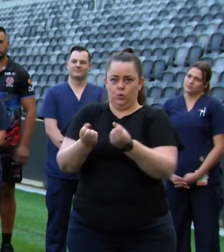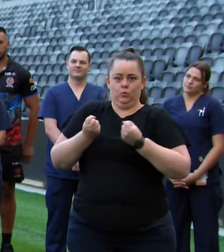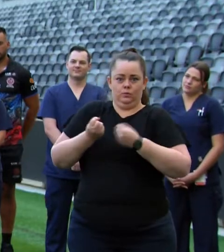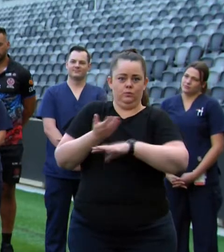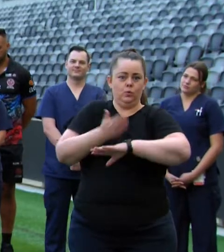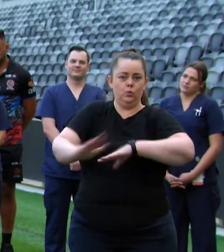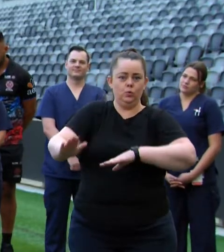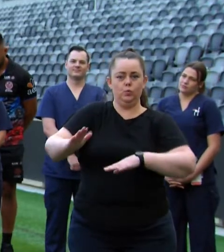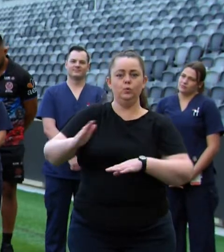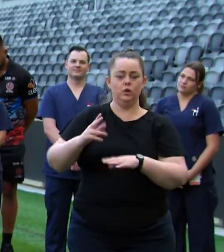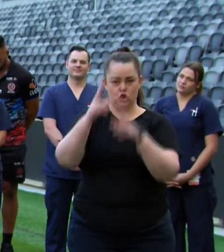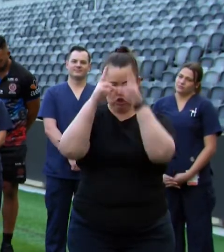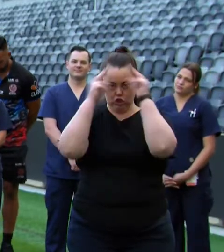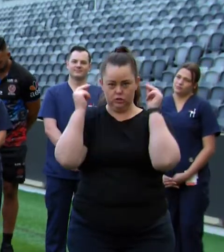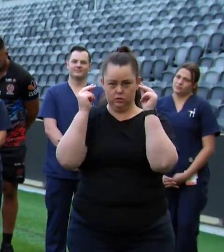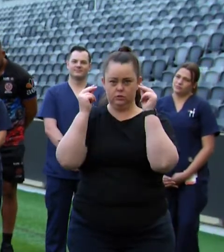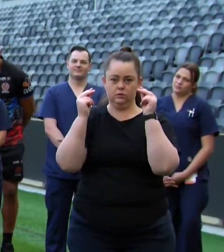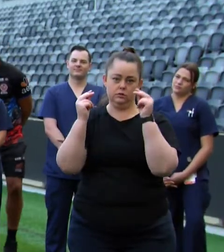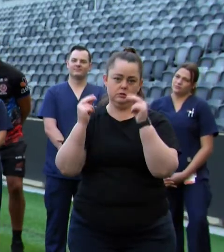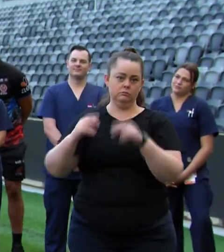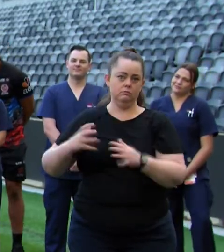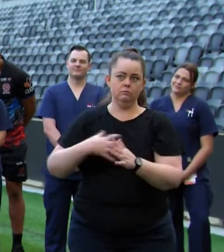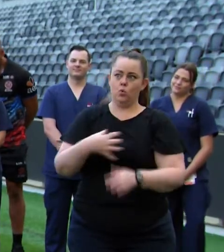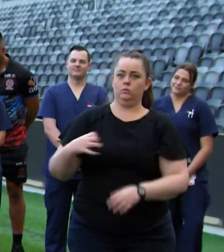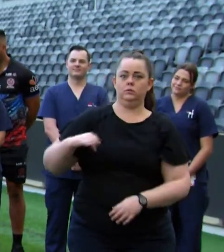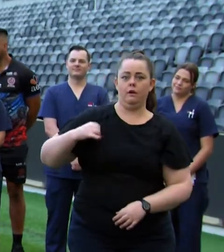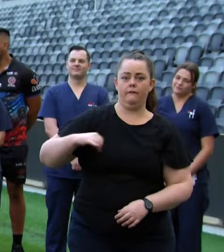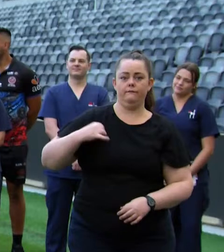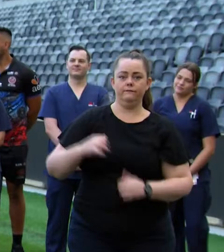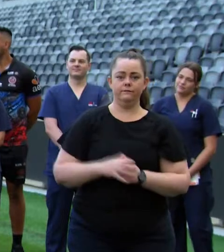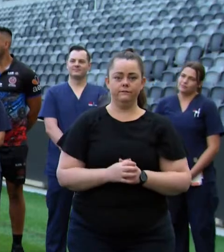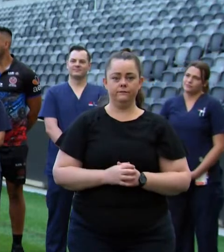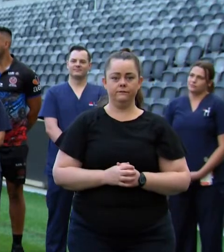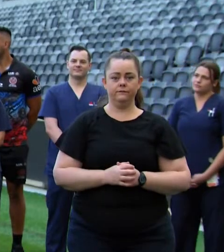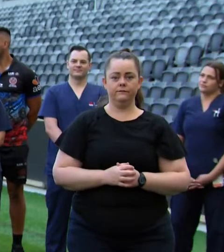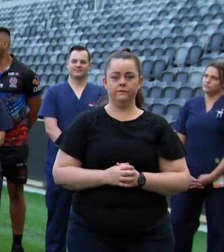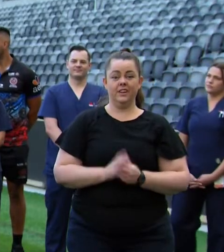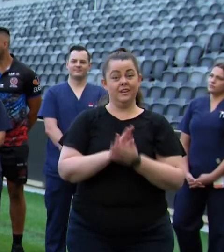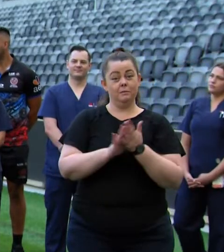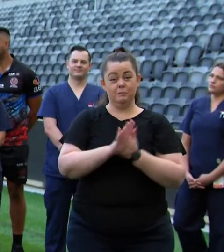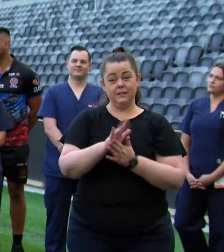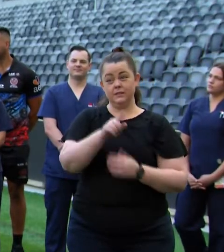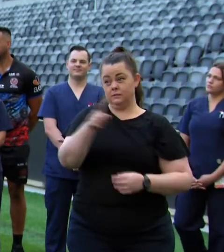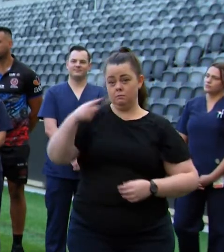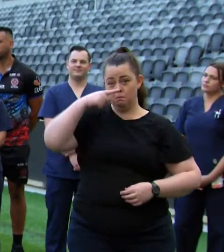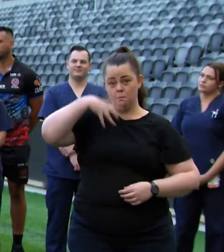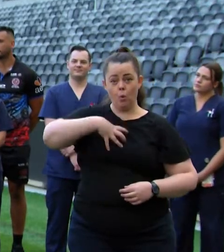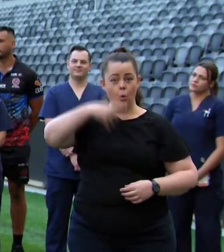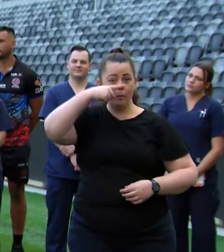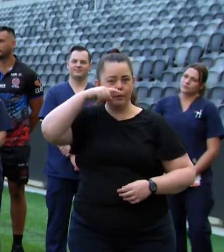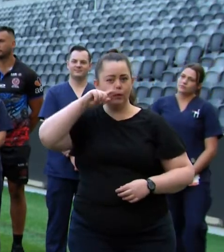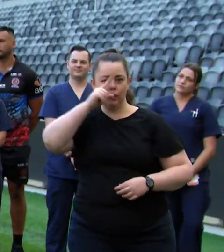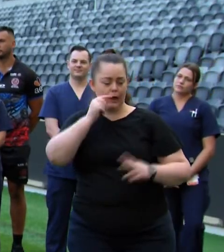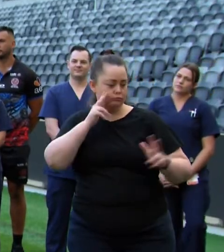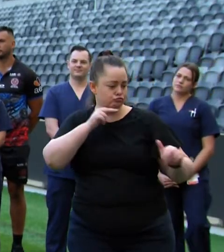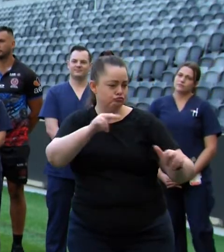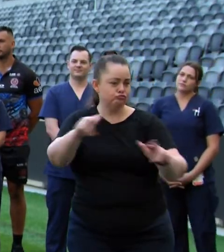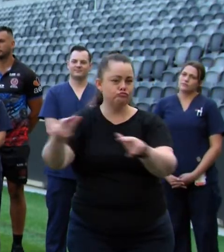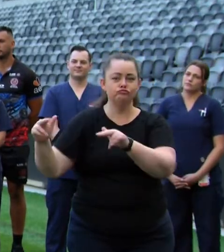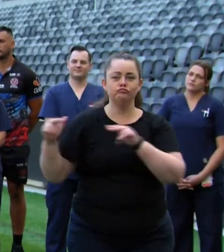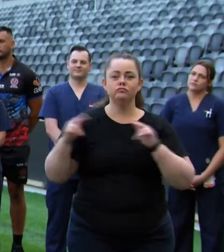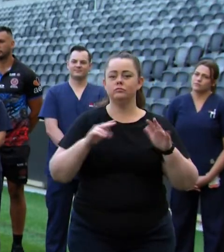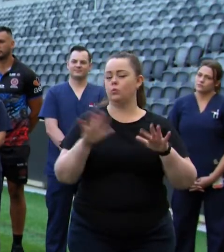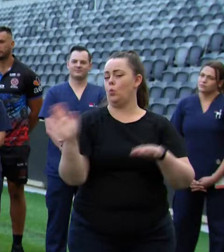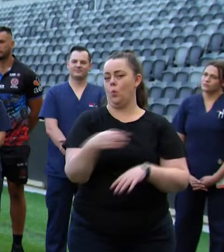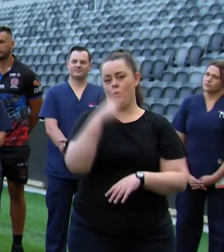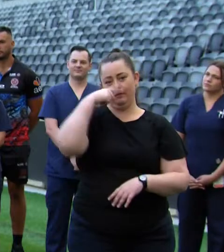nurses to do what nurses do so well, and that is to care for us no matter where we are in the public health system across New South Wales.